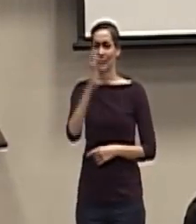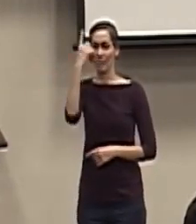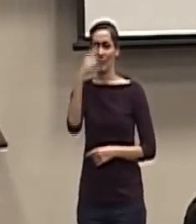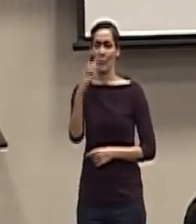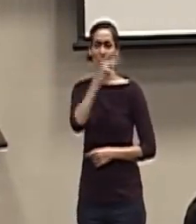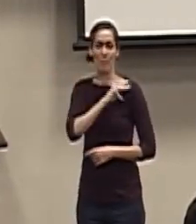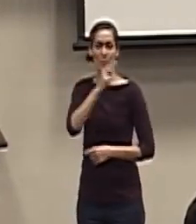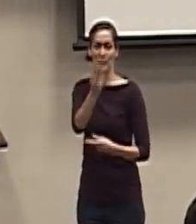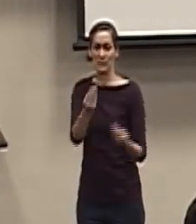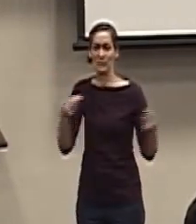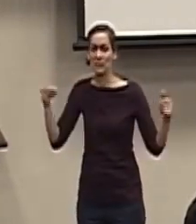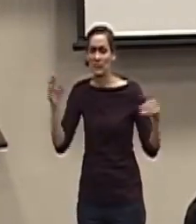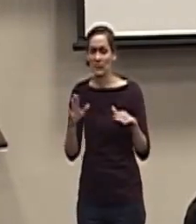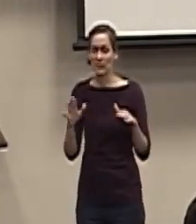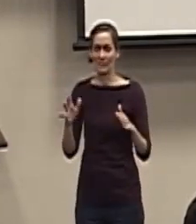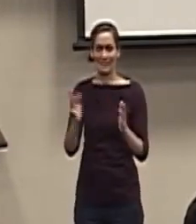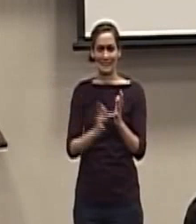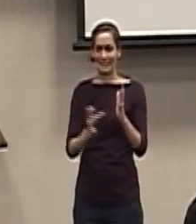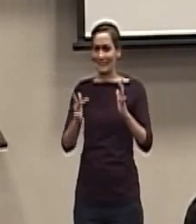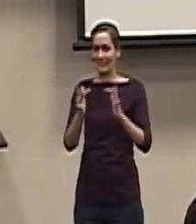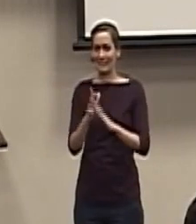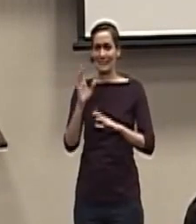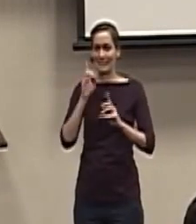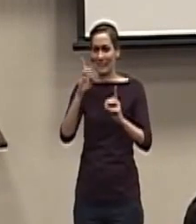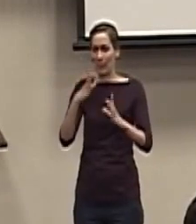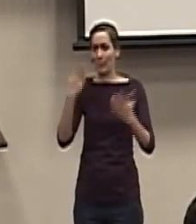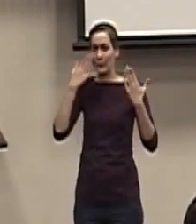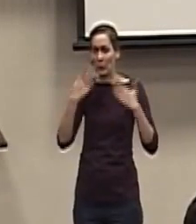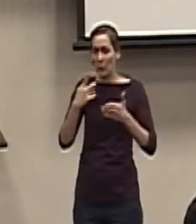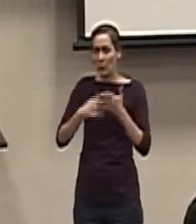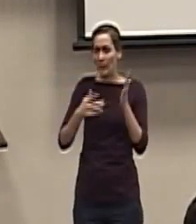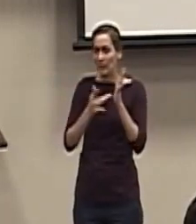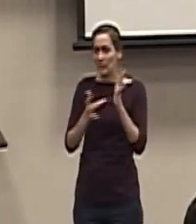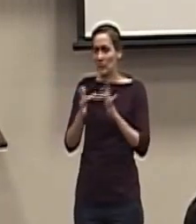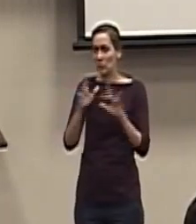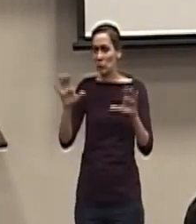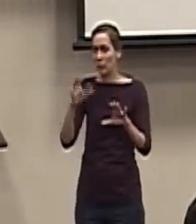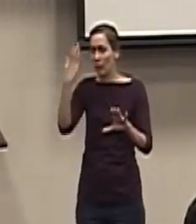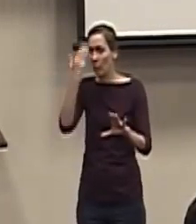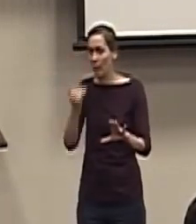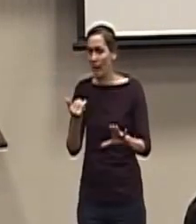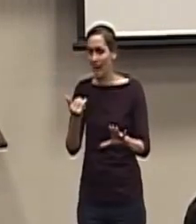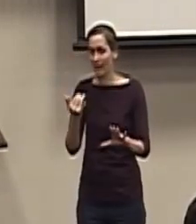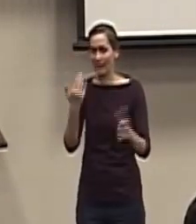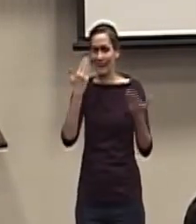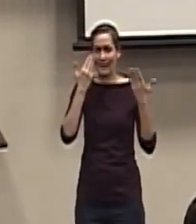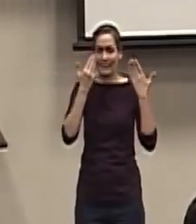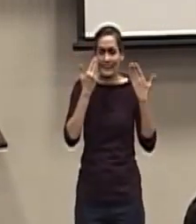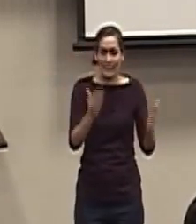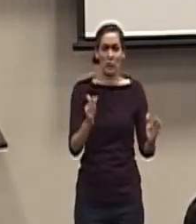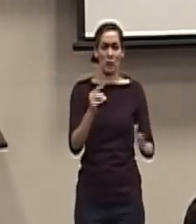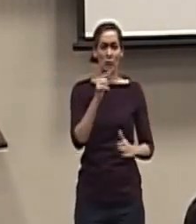Jesus' disciples didn't recognize what Jesus was doing here in this moment because they didn't recognize that this woman was worth saving.